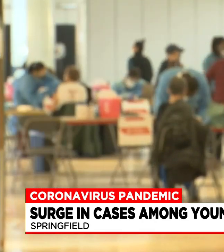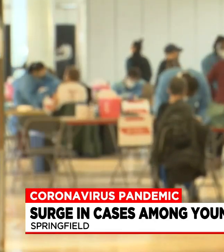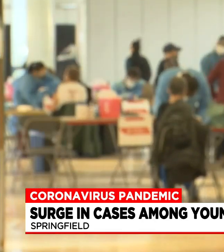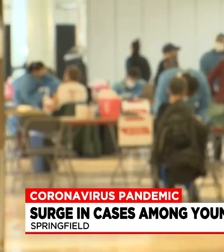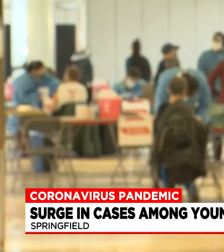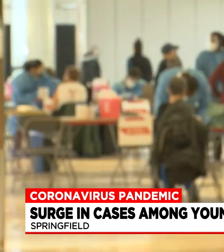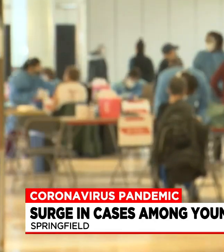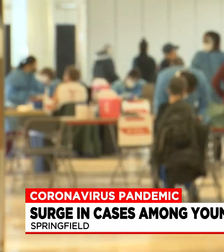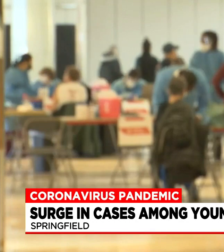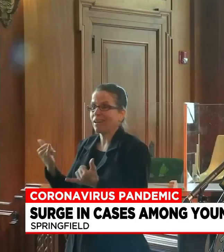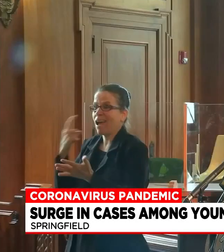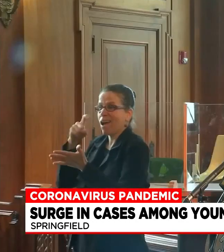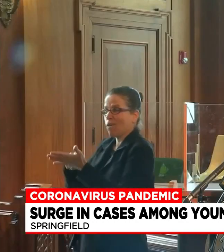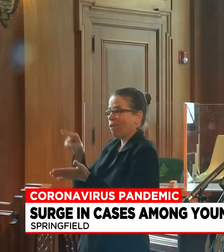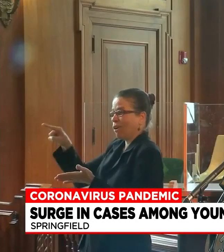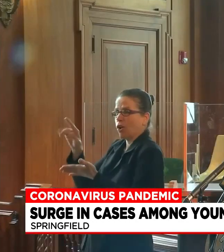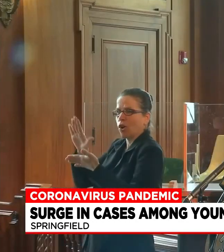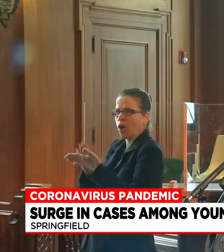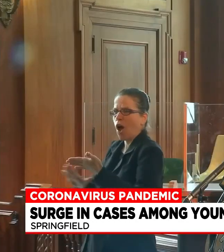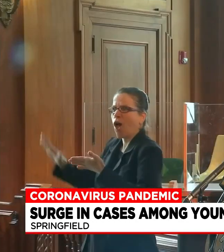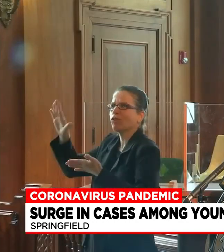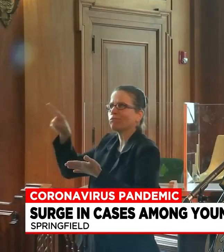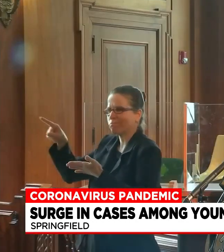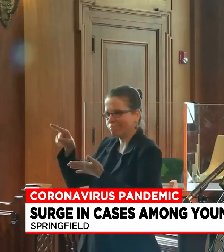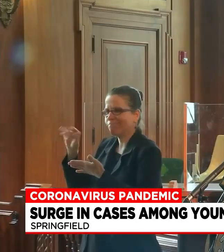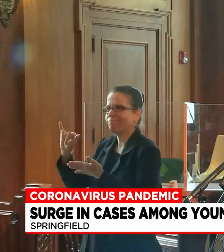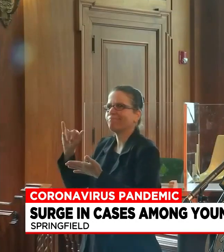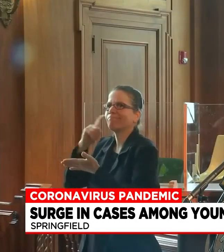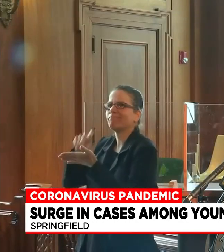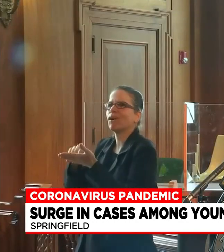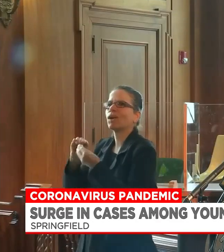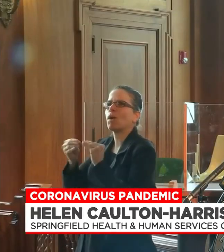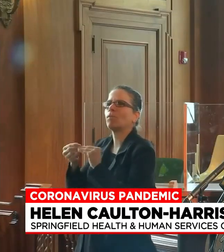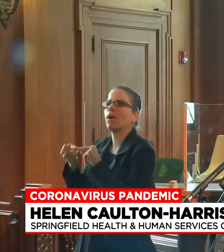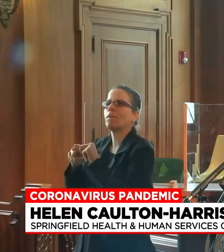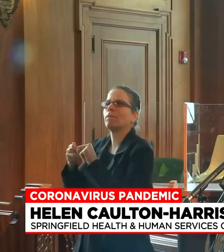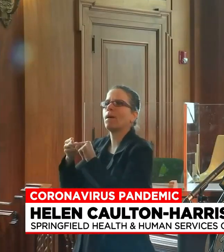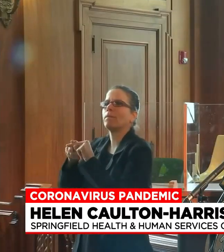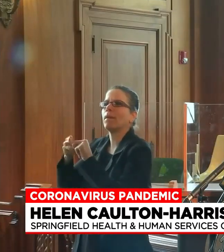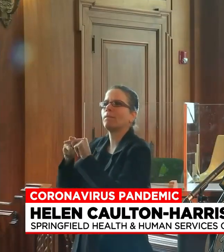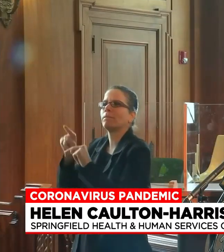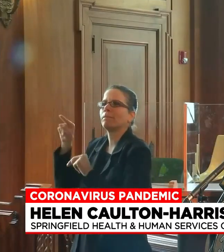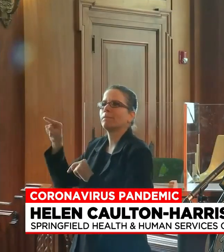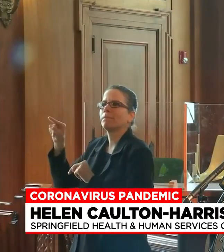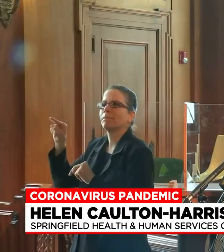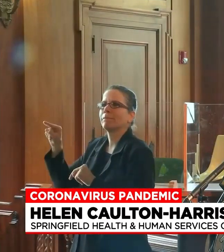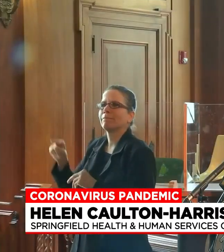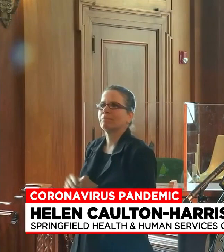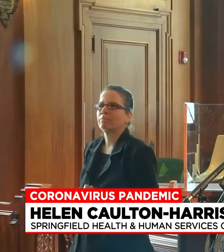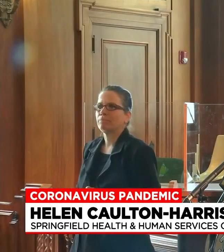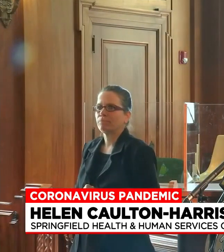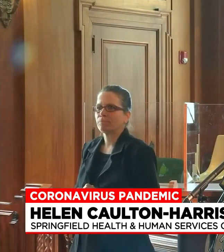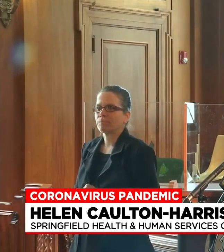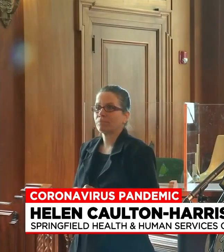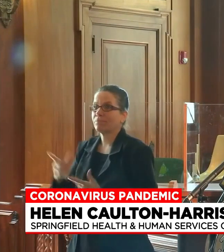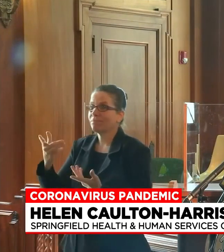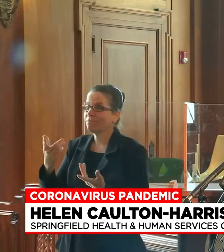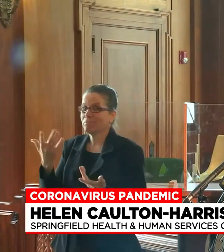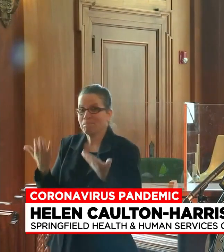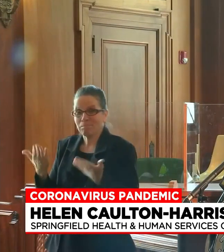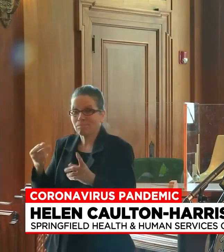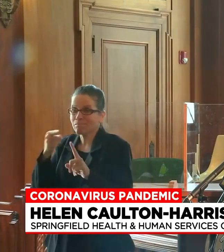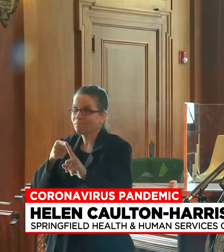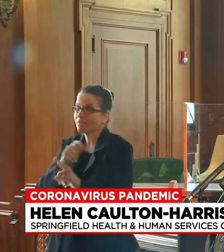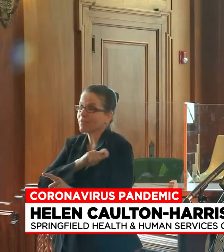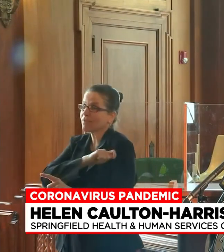bulk of this surge. We also could be potentially seeing an uptick from St. Patrick's Day